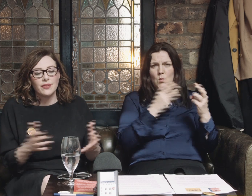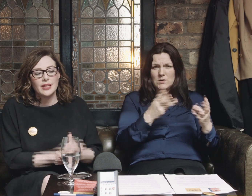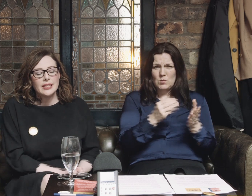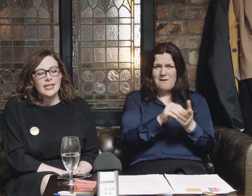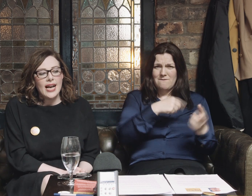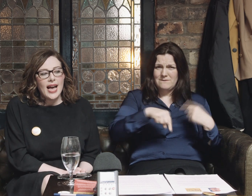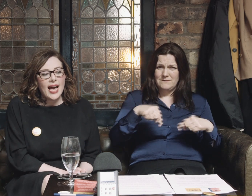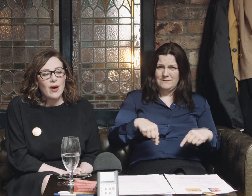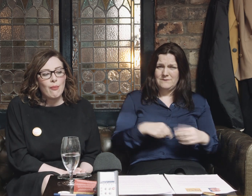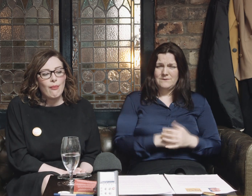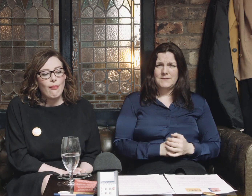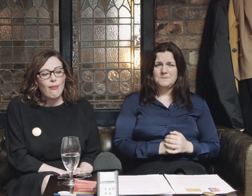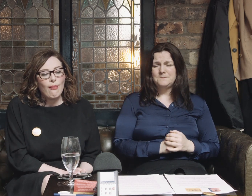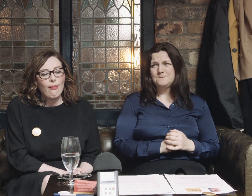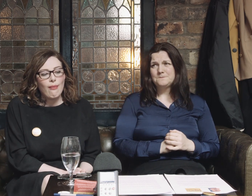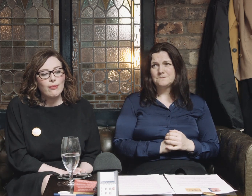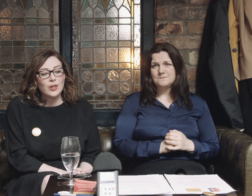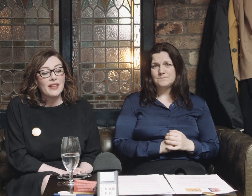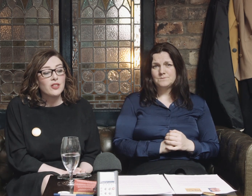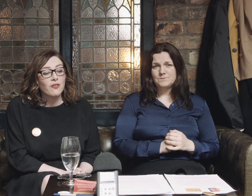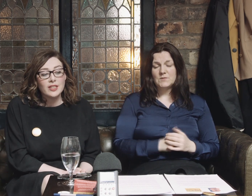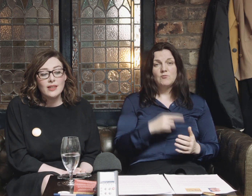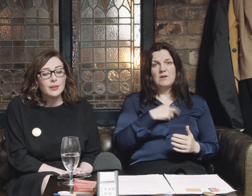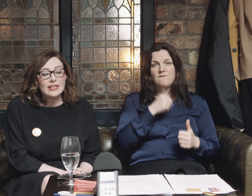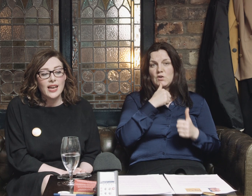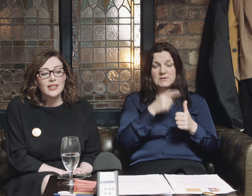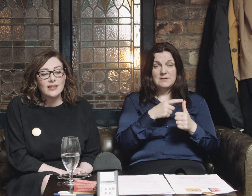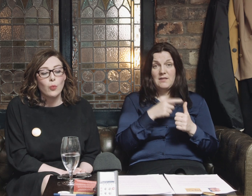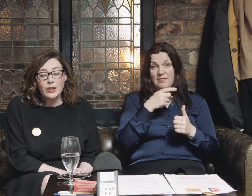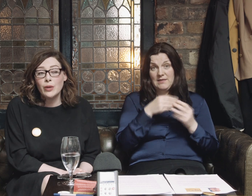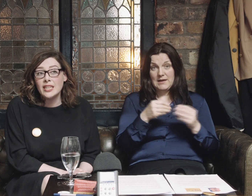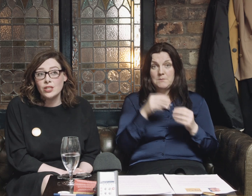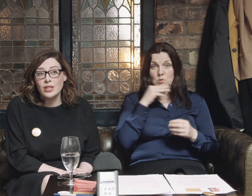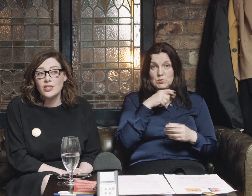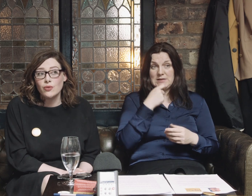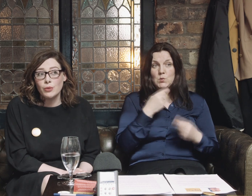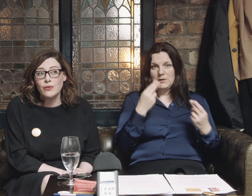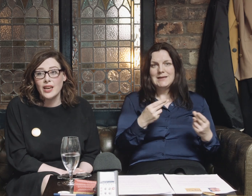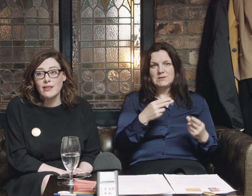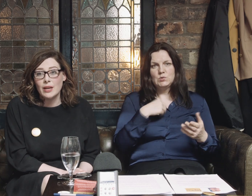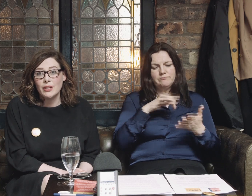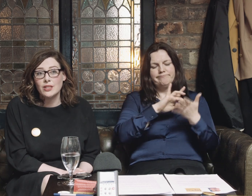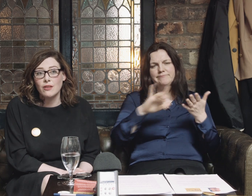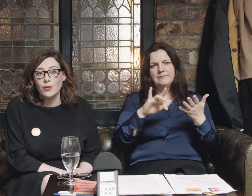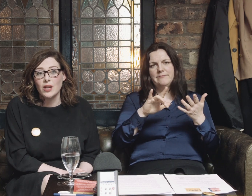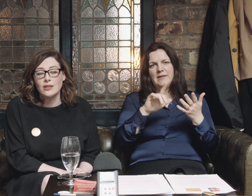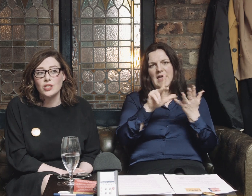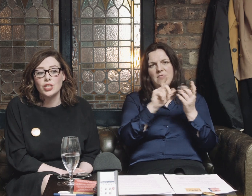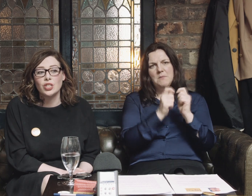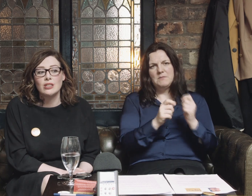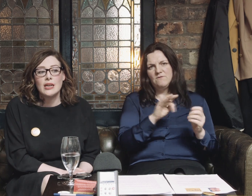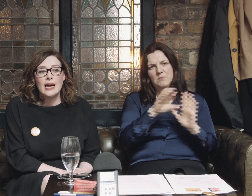to have? So I think the first thing to be said is that we really do need to remove the 8th Amendment from